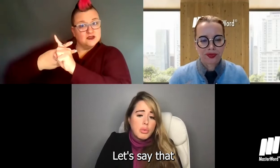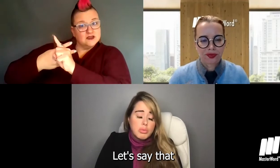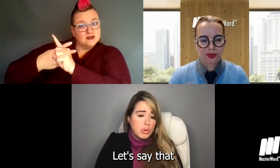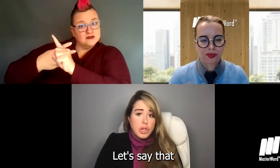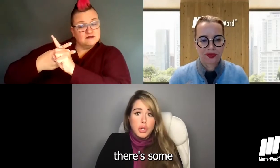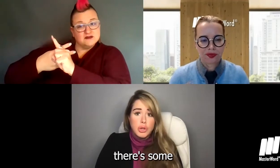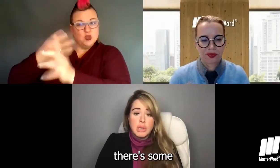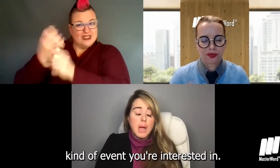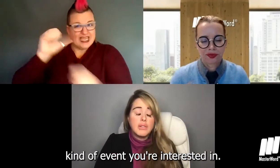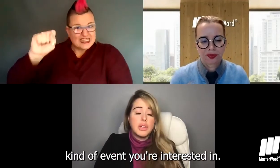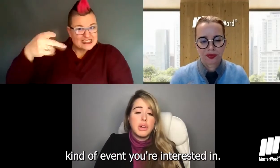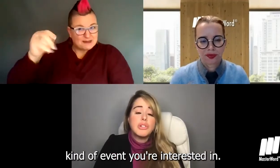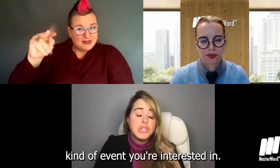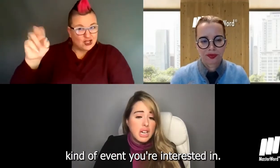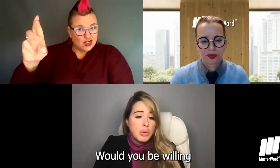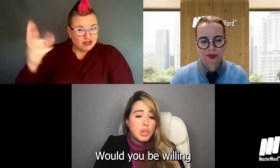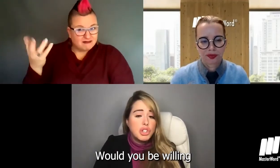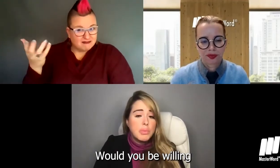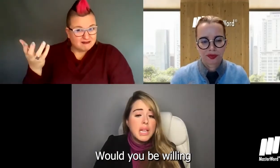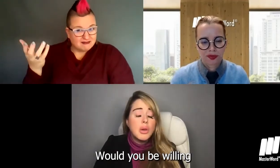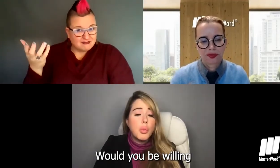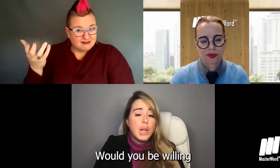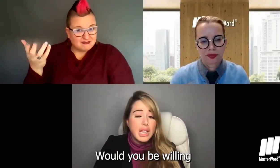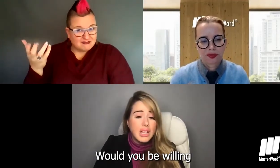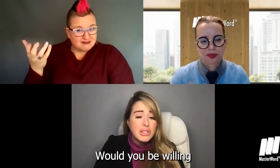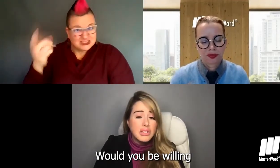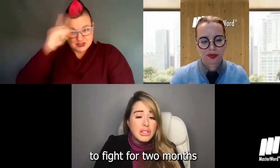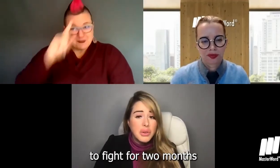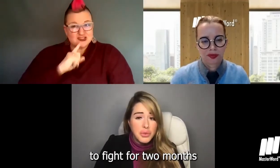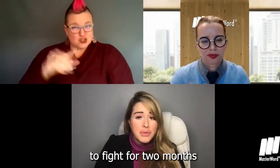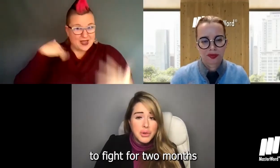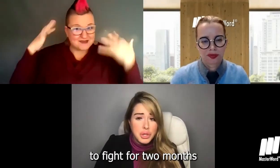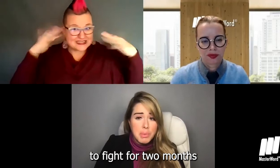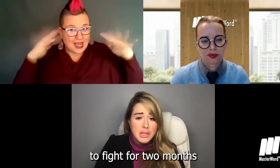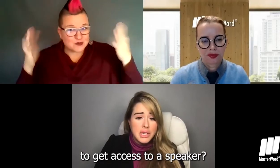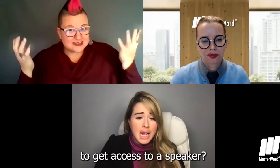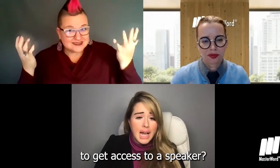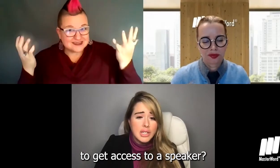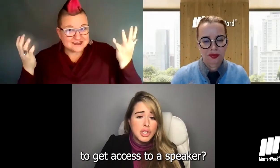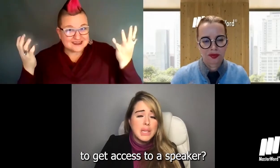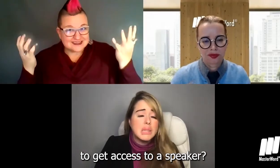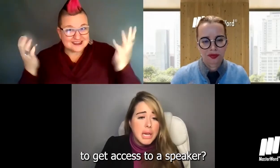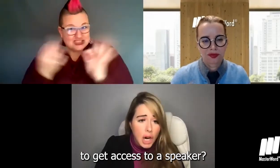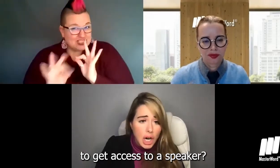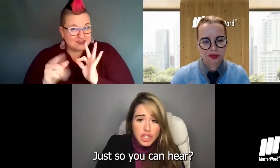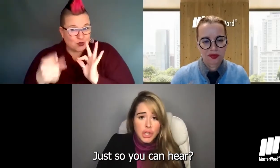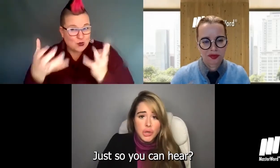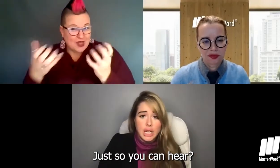you there's some kind of event you're interested in would you be willing to fight for two months to get access to a speaker just so you can